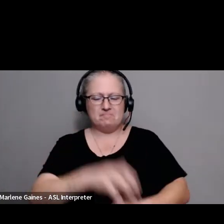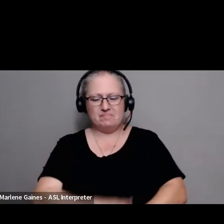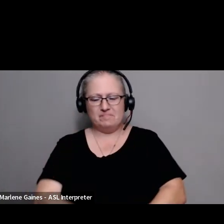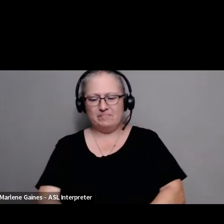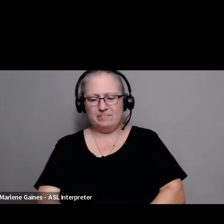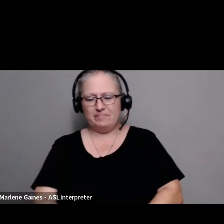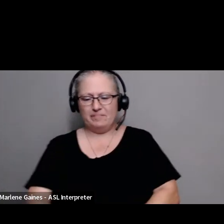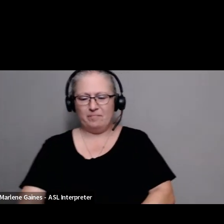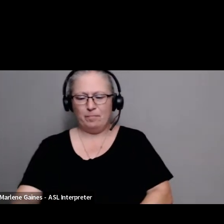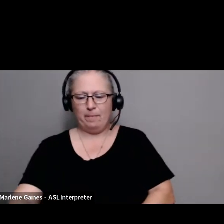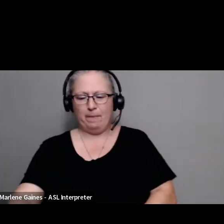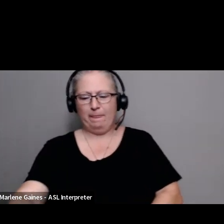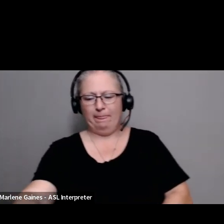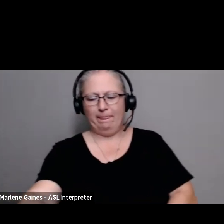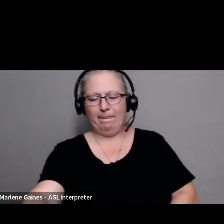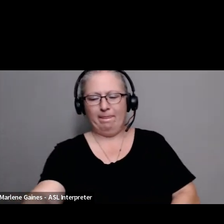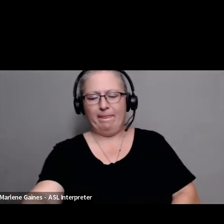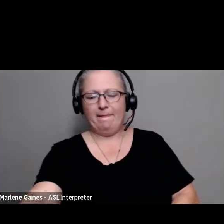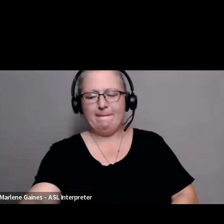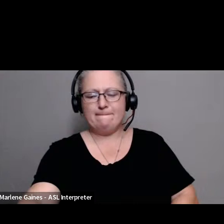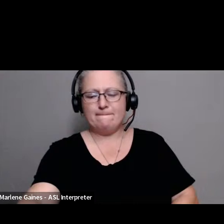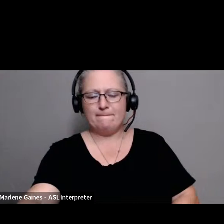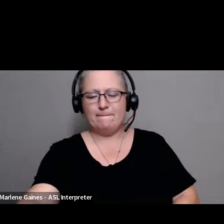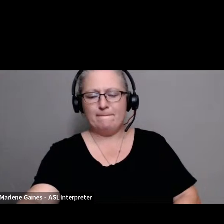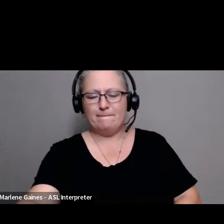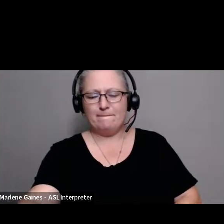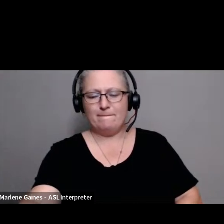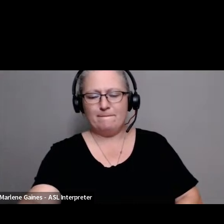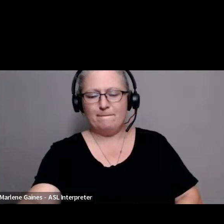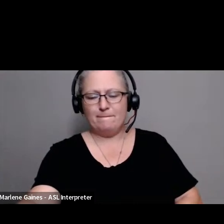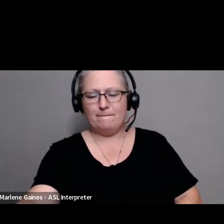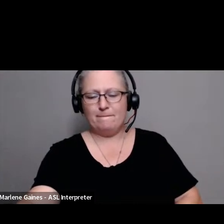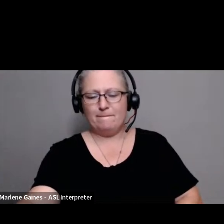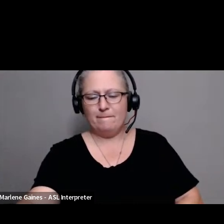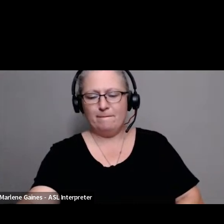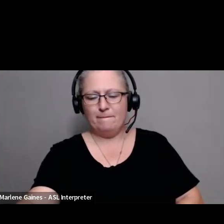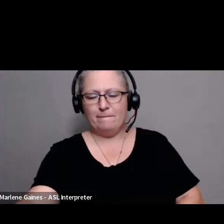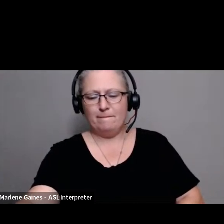right. 1, 2, 3.